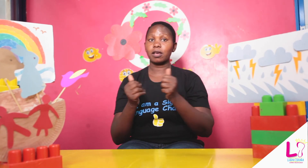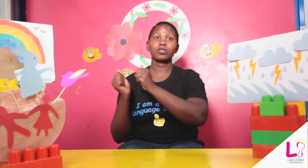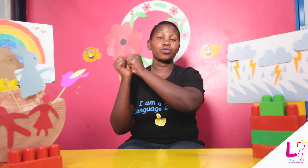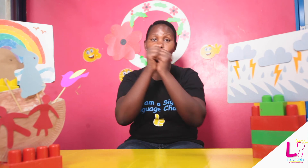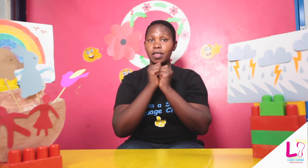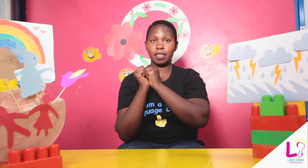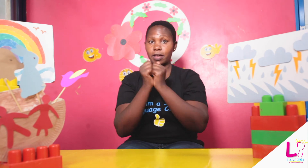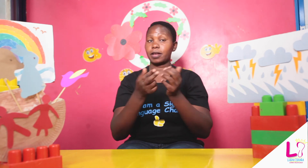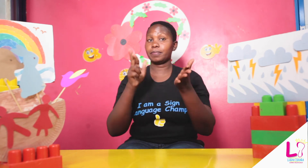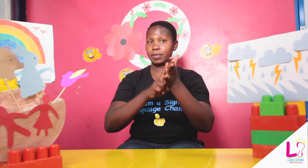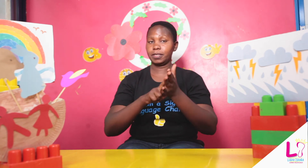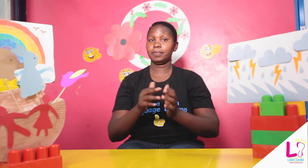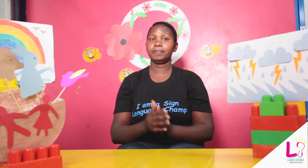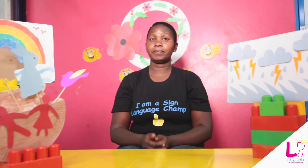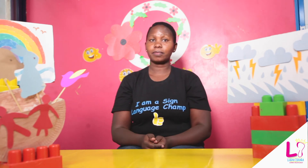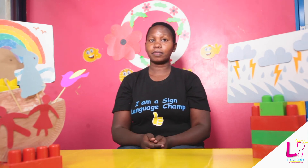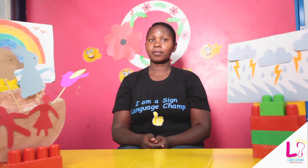Now we'll sign together.